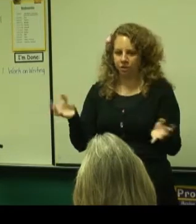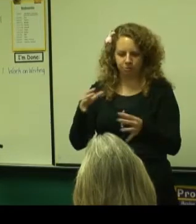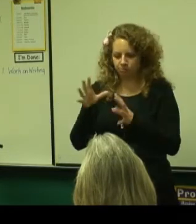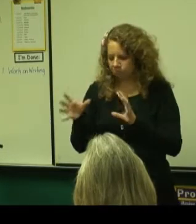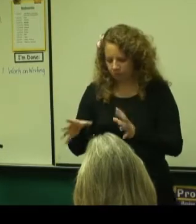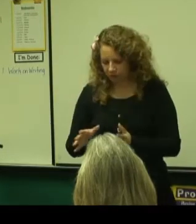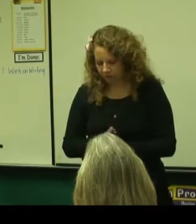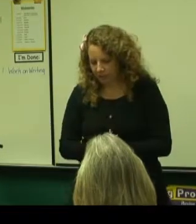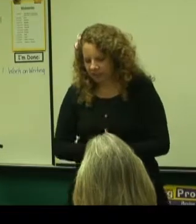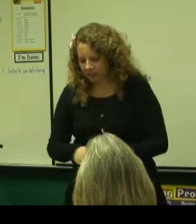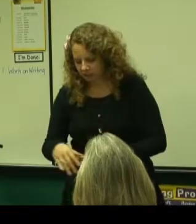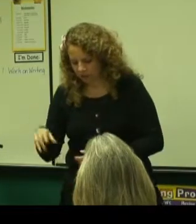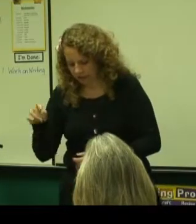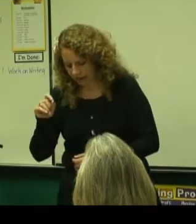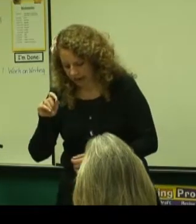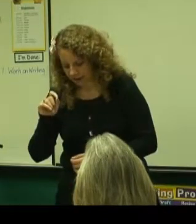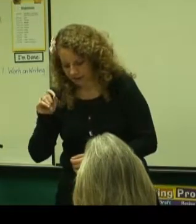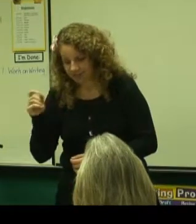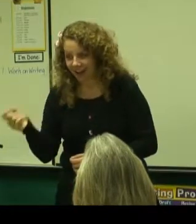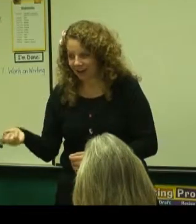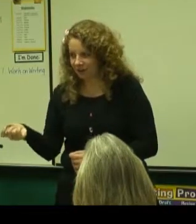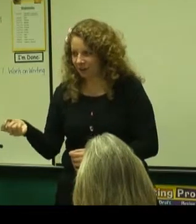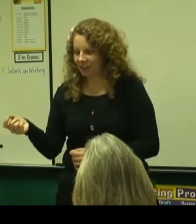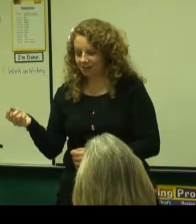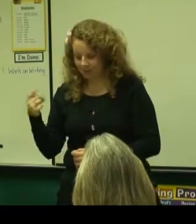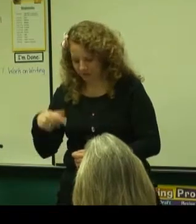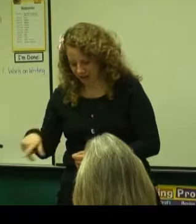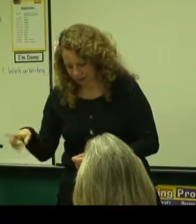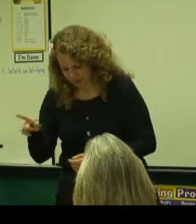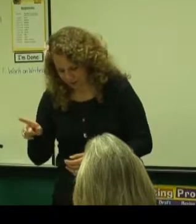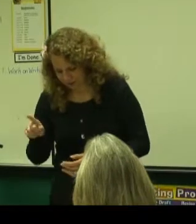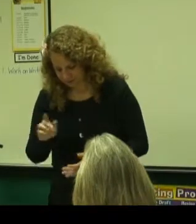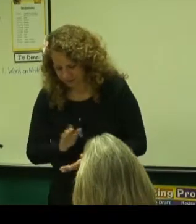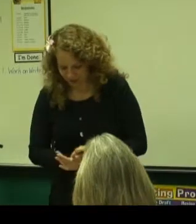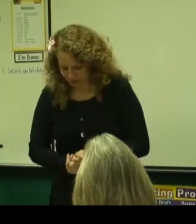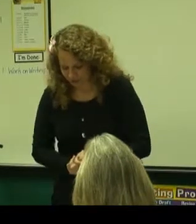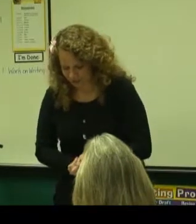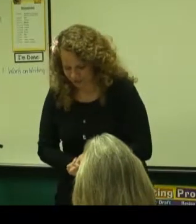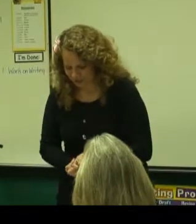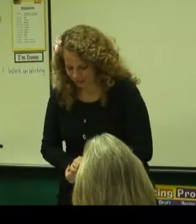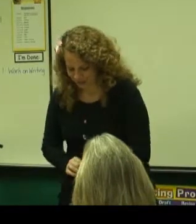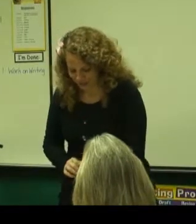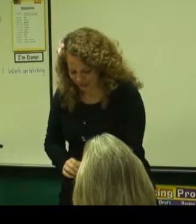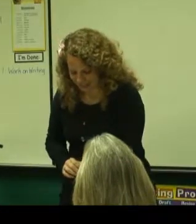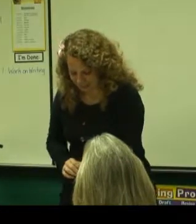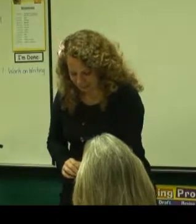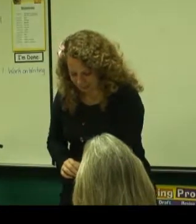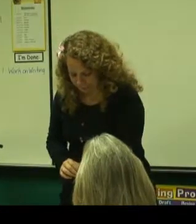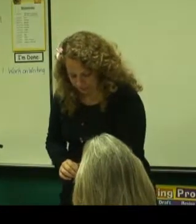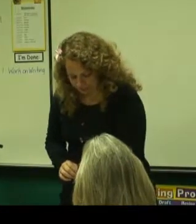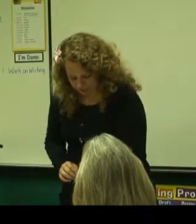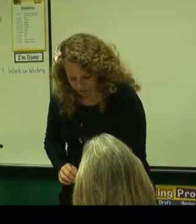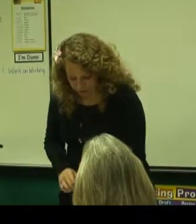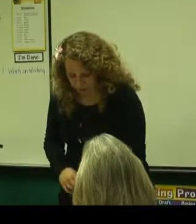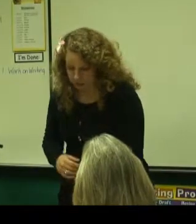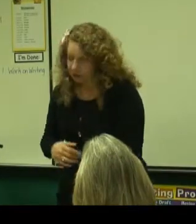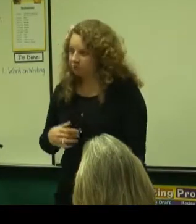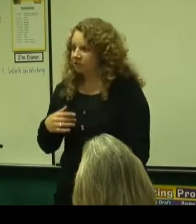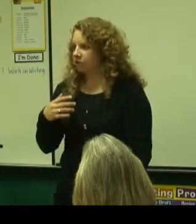to, whatever. It'll just have that over it, and we do that through the facial expressions, which you'll see. Or you can do it for